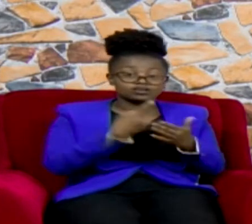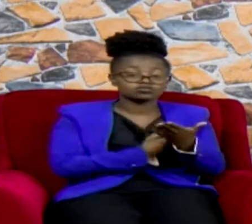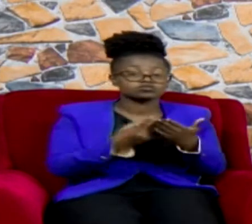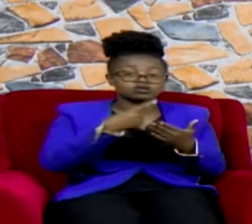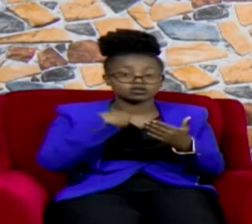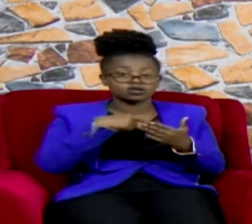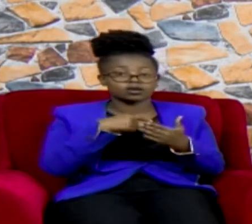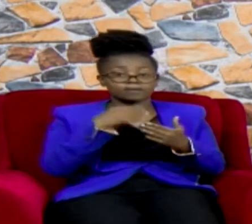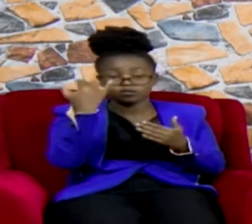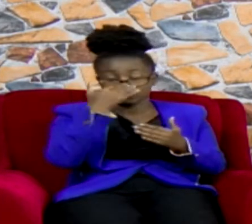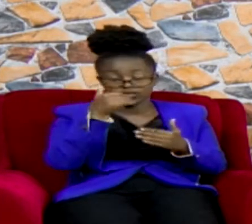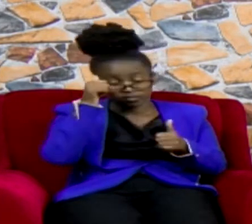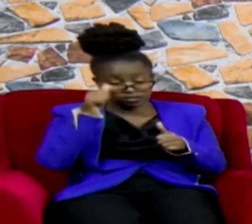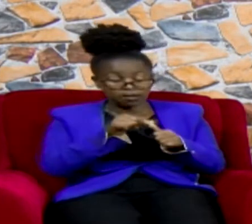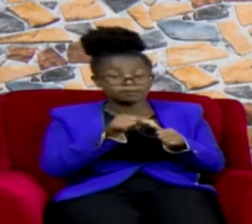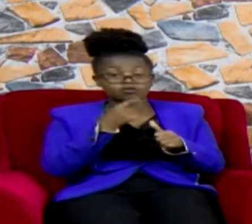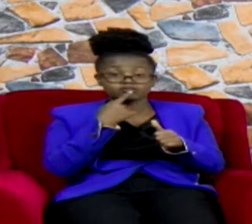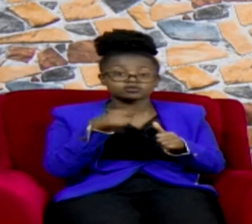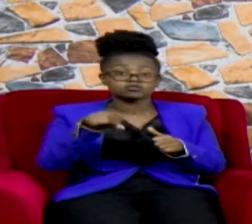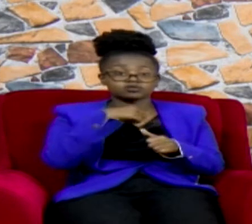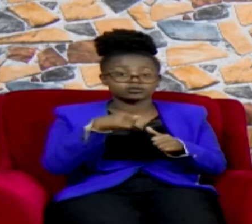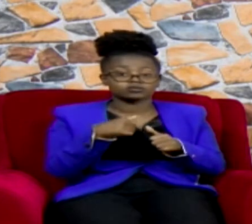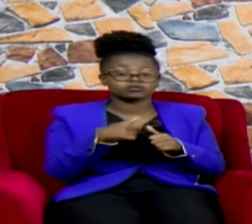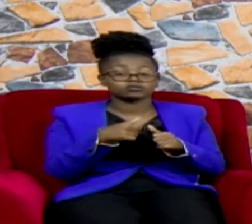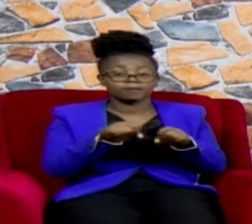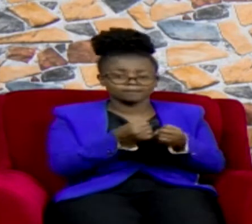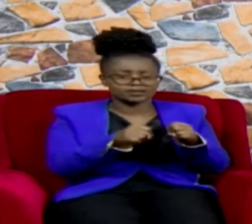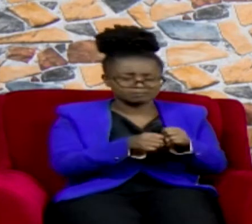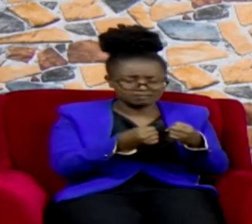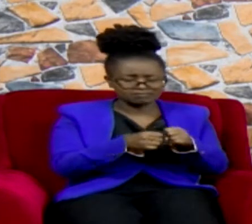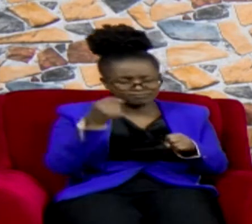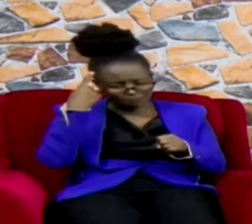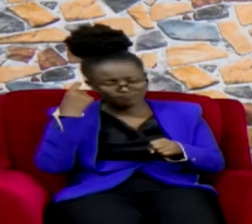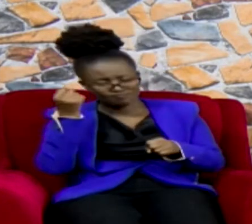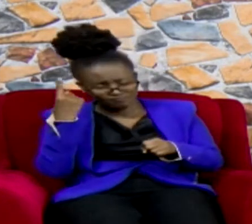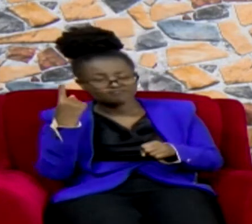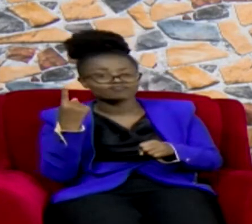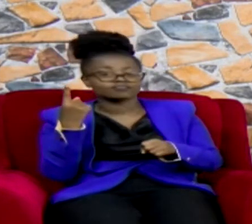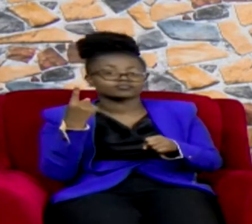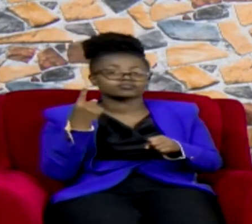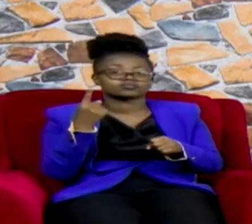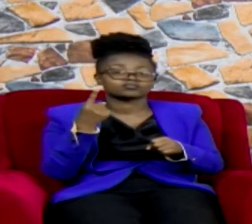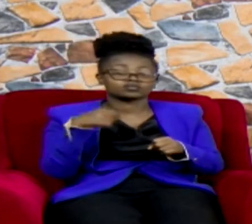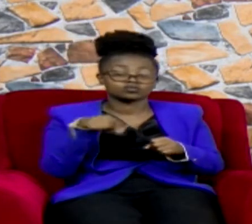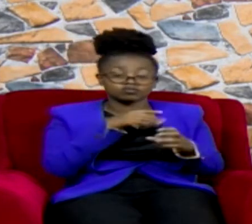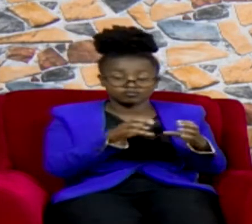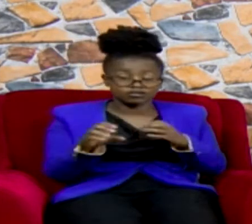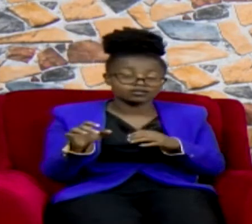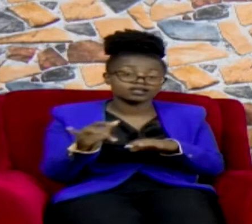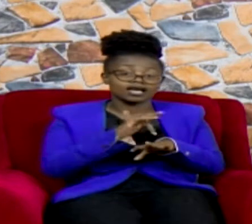be still on autism. Remember, we say we are going to break it down until we all get to understand it. So we've done